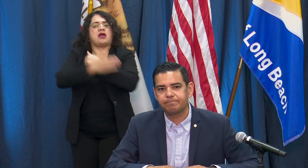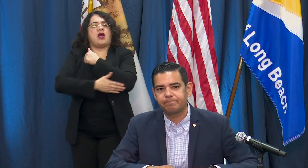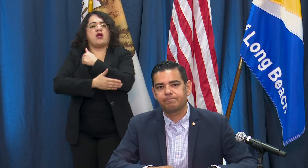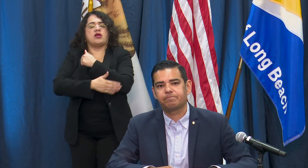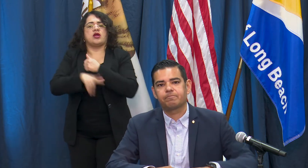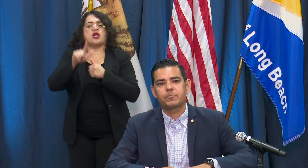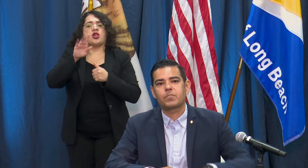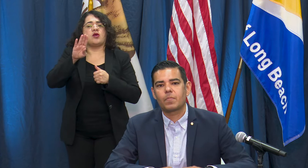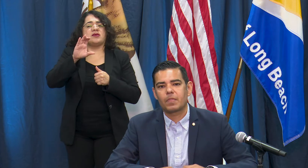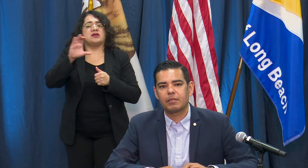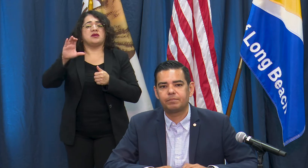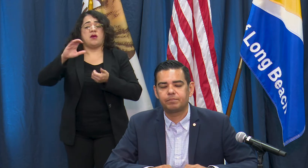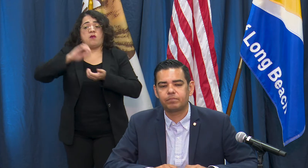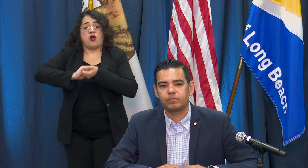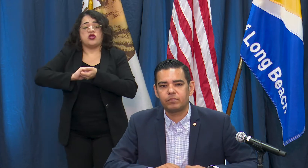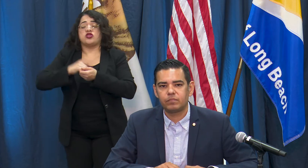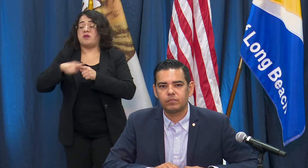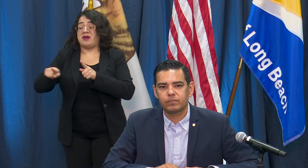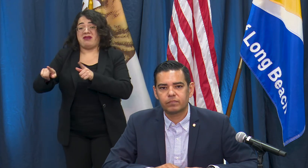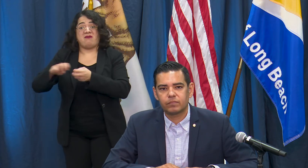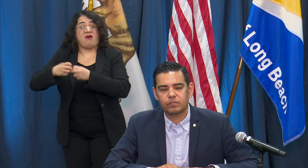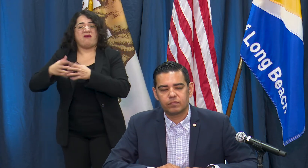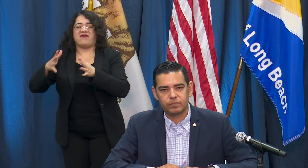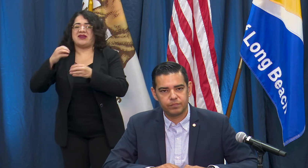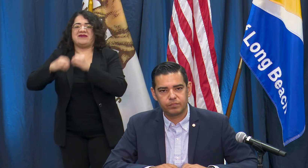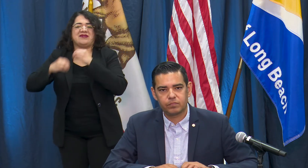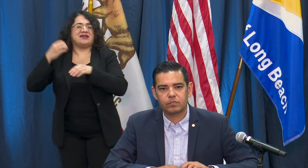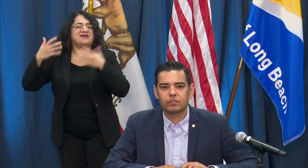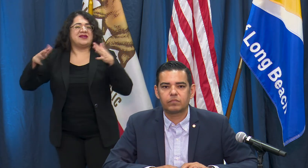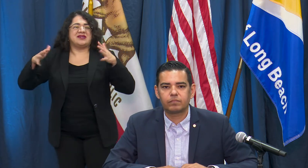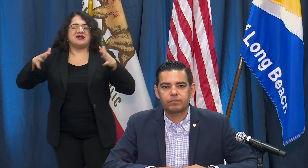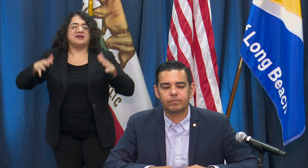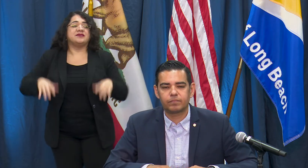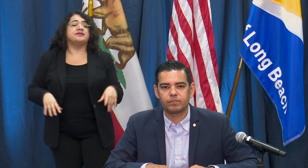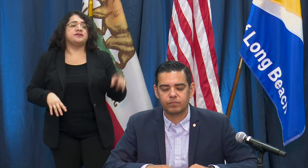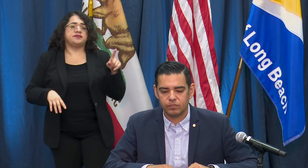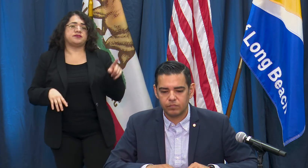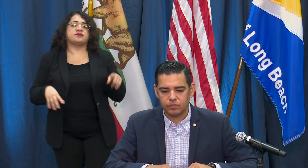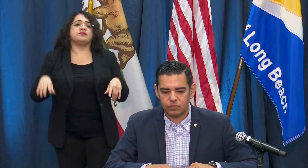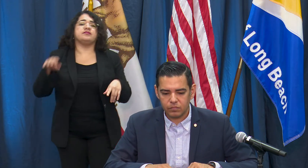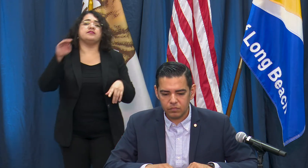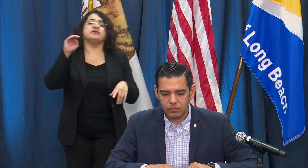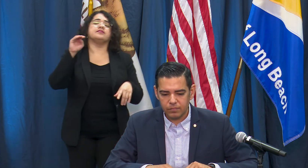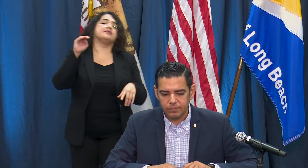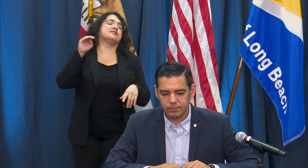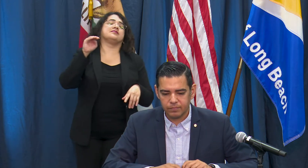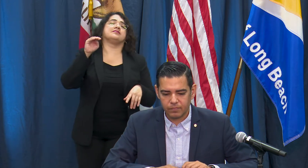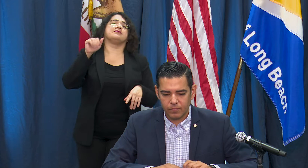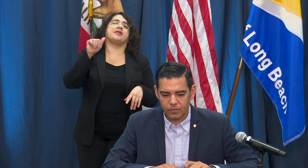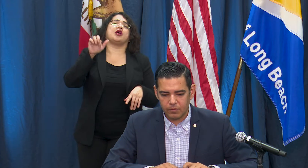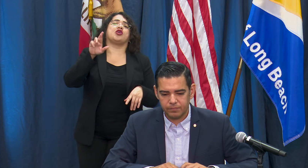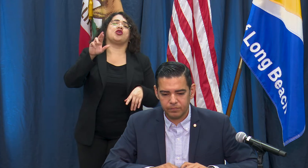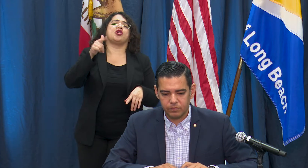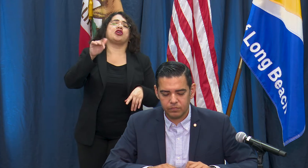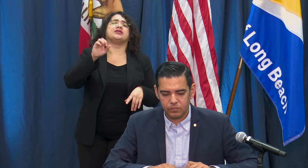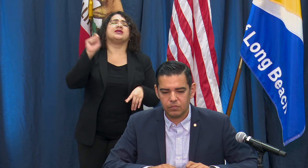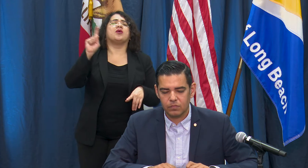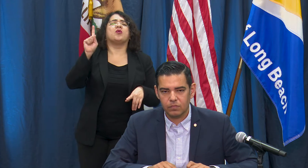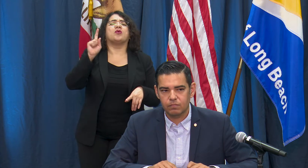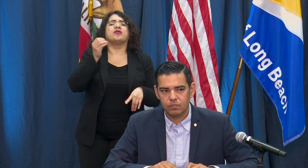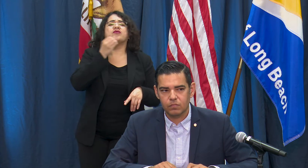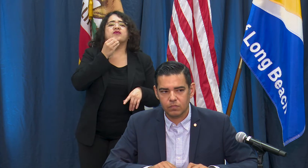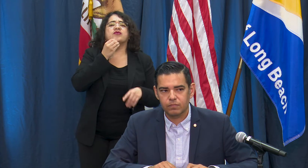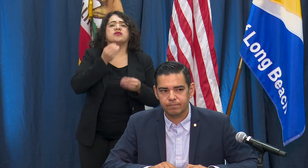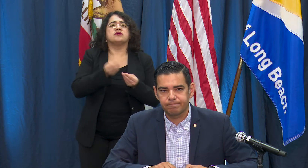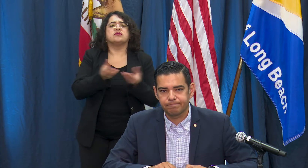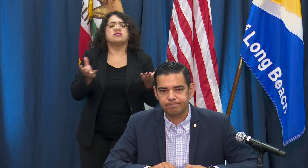fixed. Mayor Garcia, there's another question here about where can we fund food distribution for those that are in need? And I'm assuming that